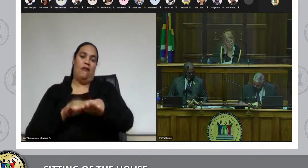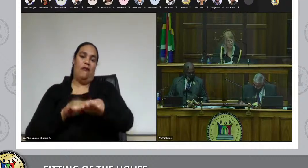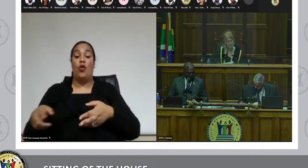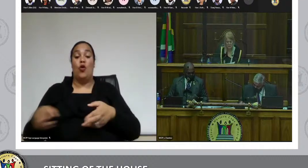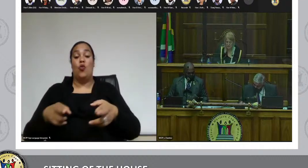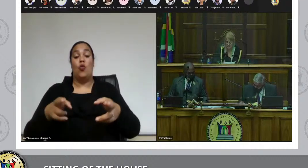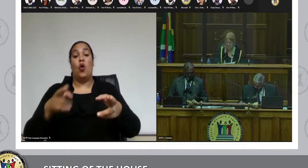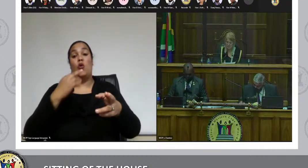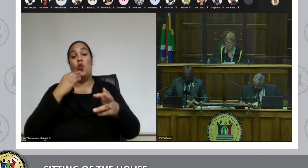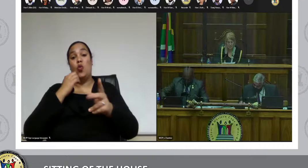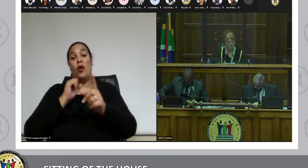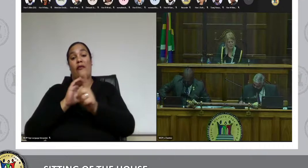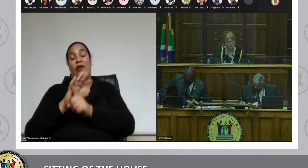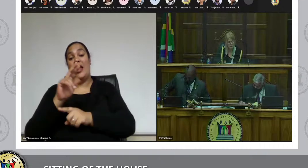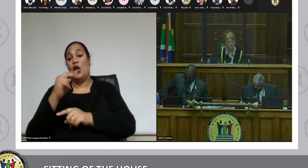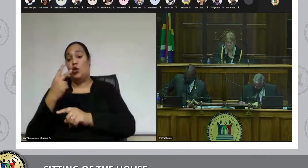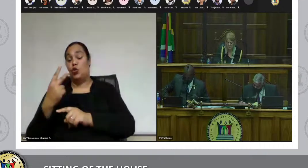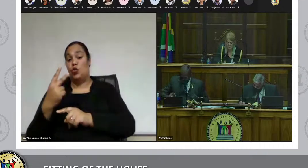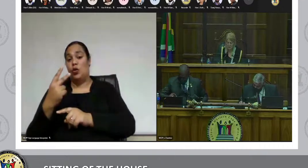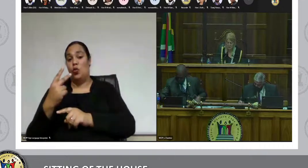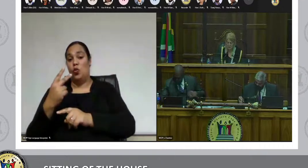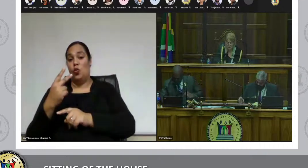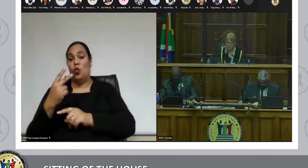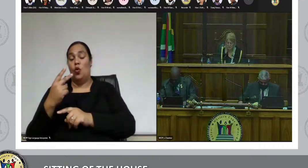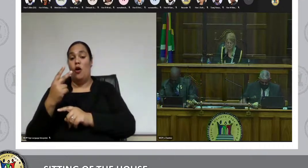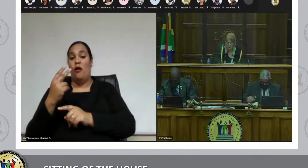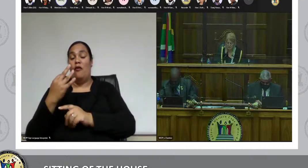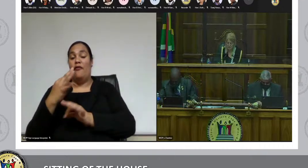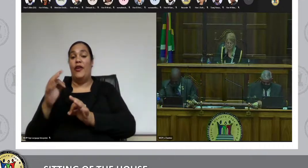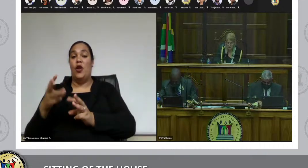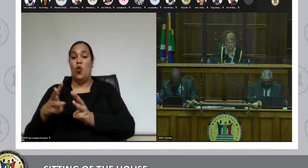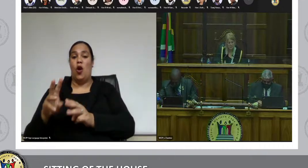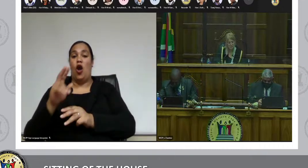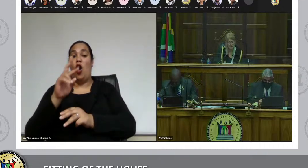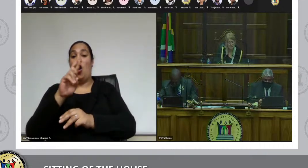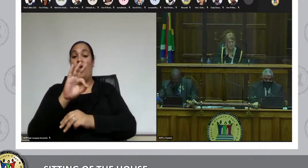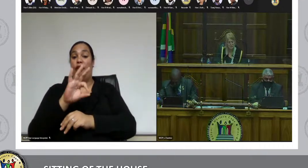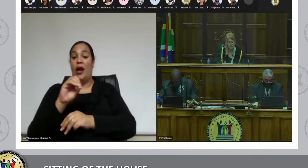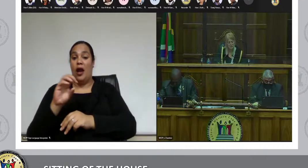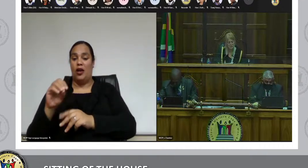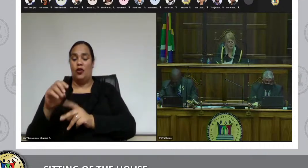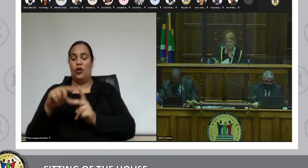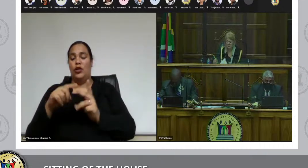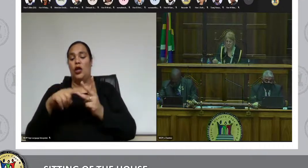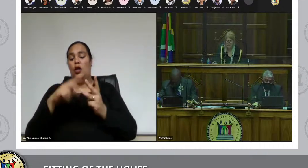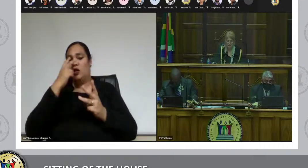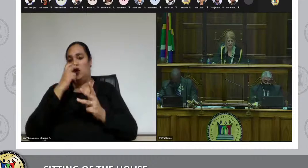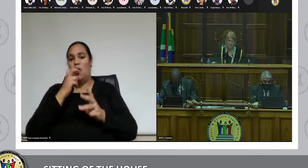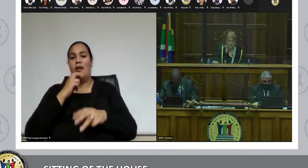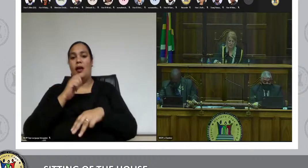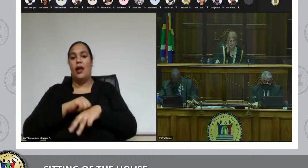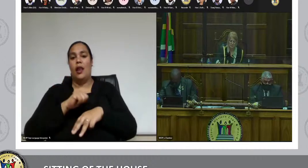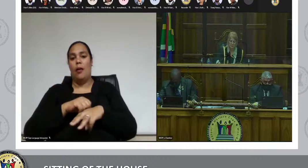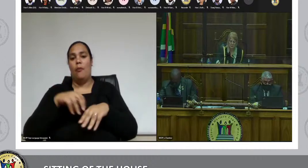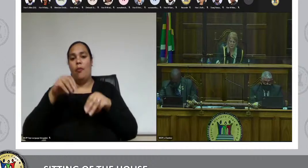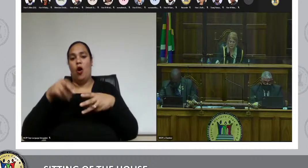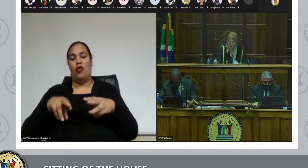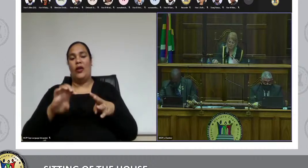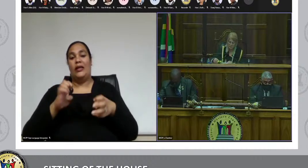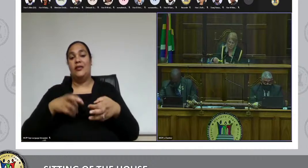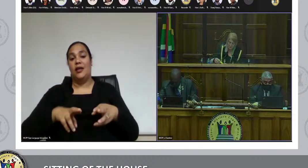were affected was the N2 freeway, the R300, Swartklip, Baden-Powell Drive, Easter River